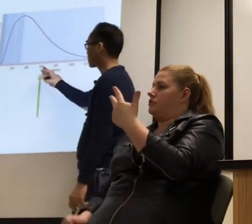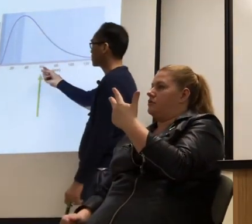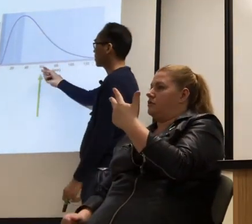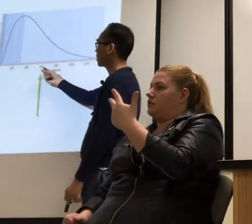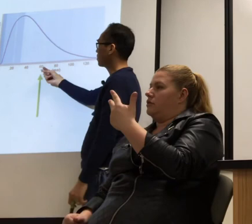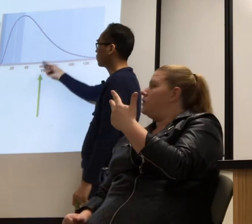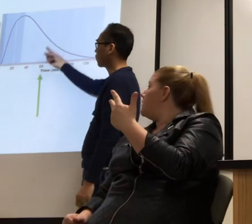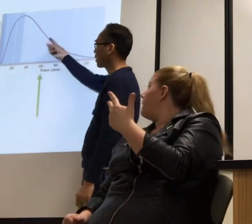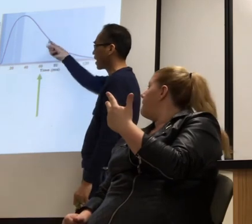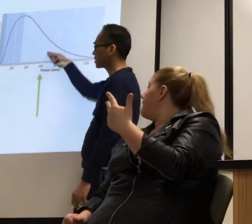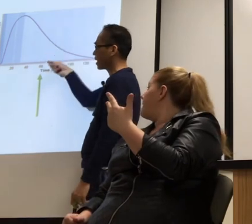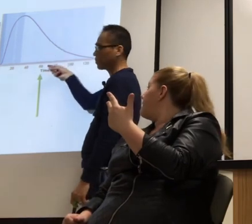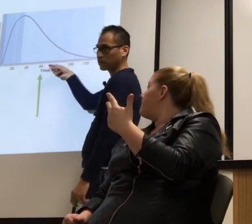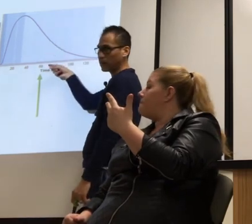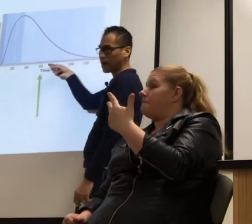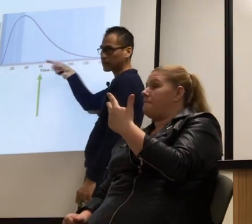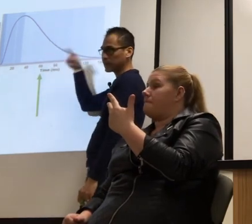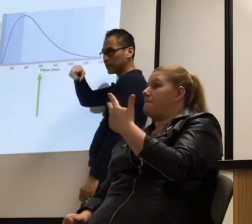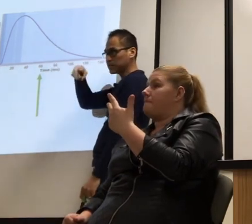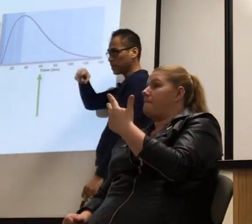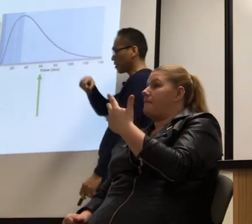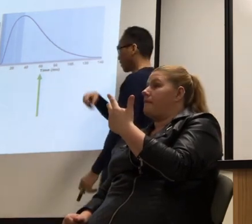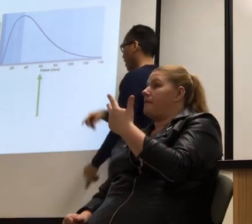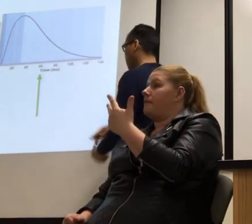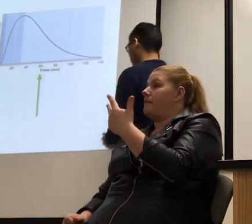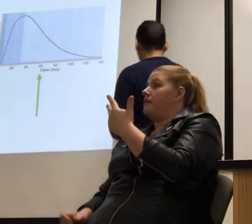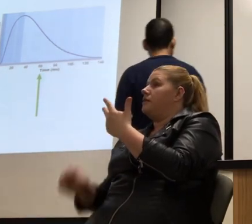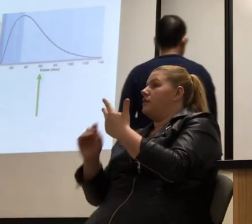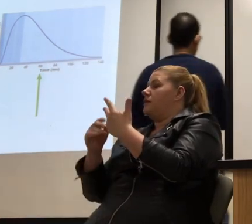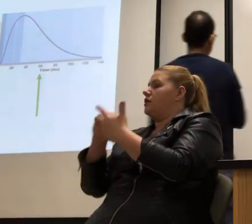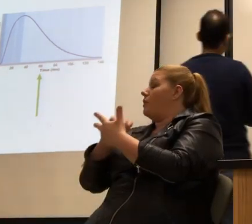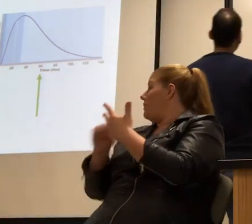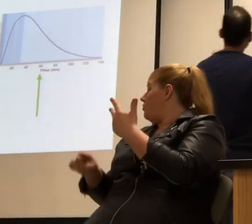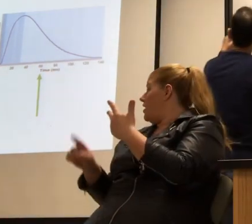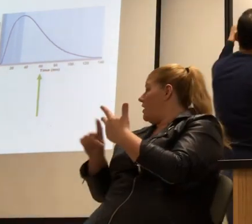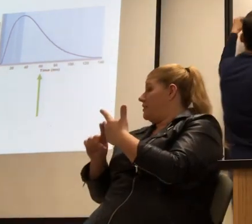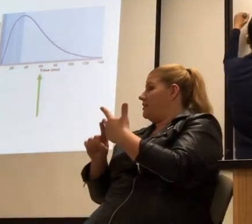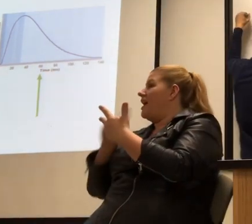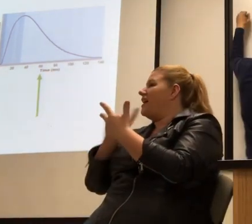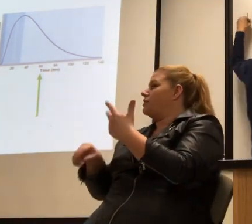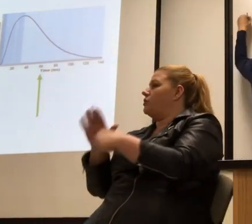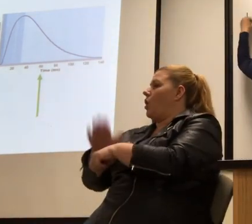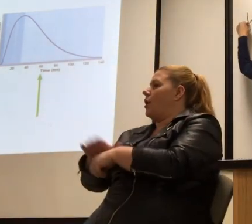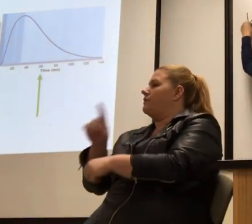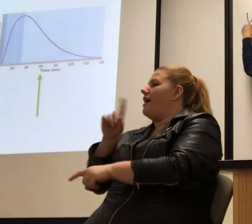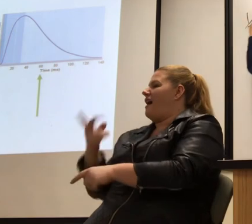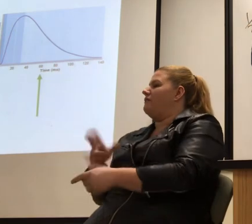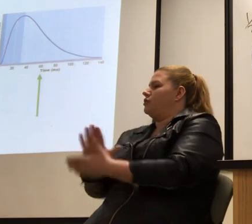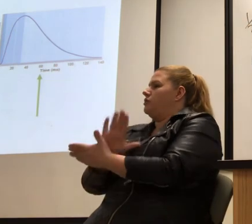at 60 before it has time to relax? Answer that on your half sheet.